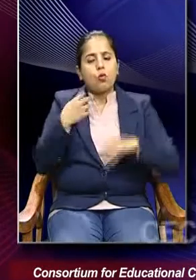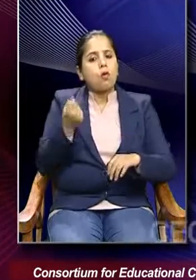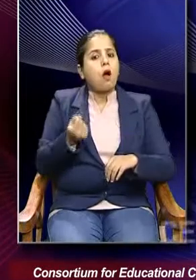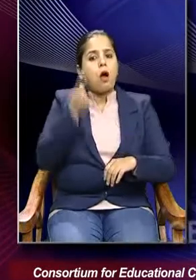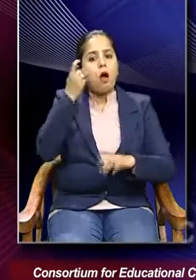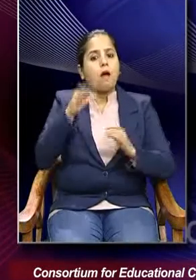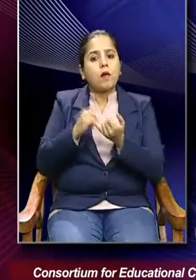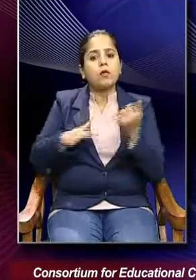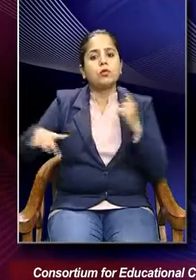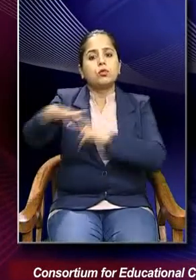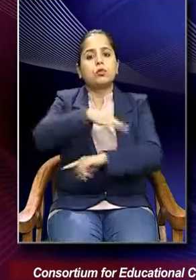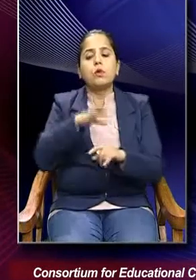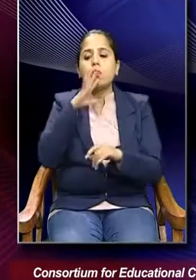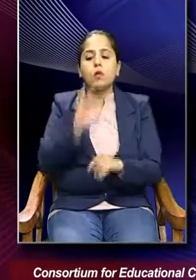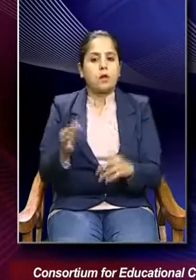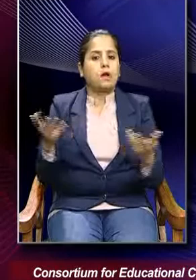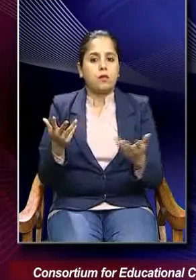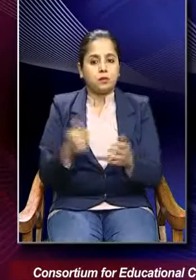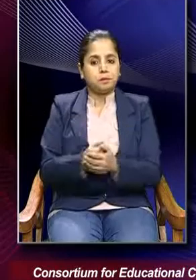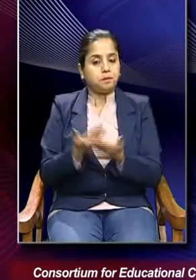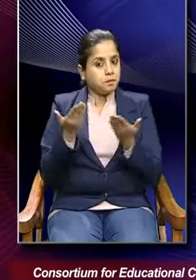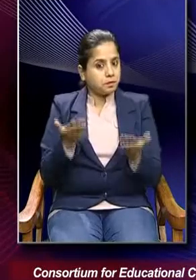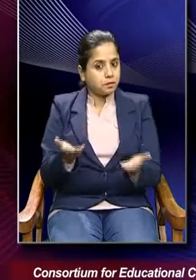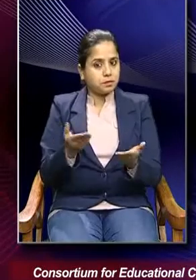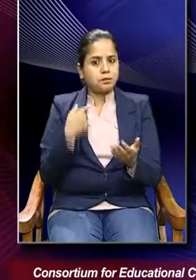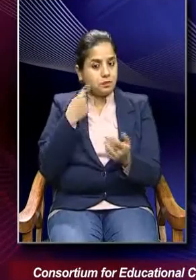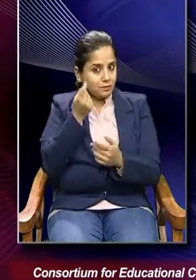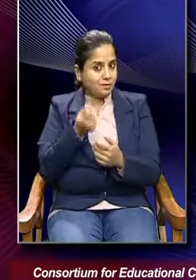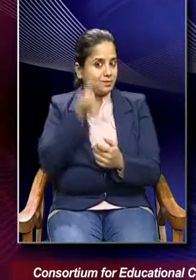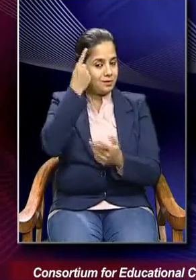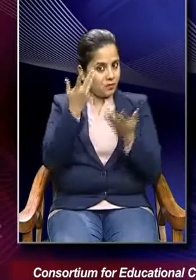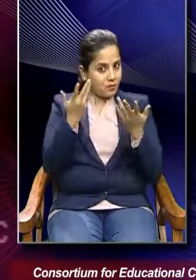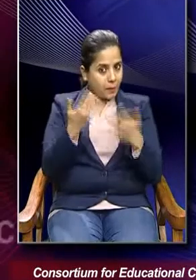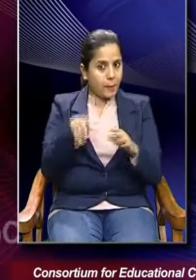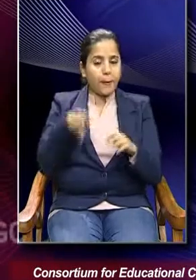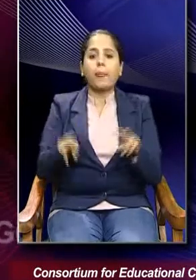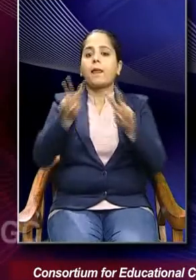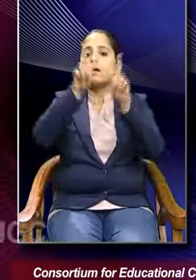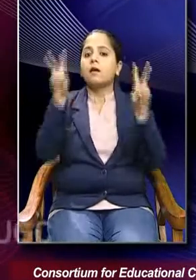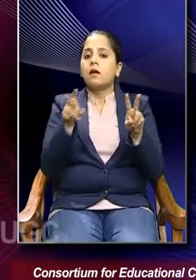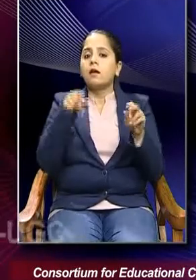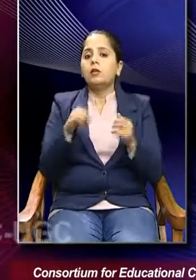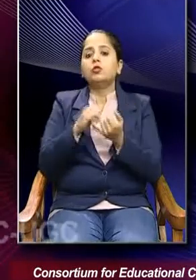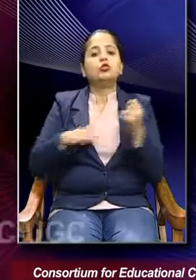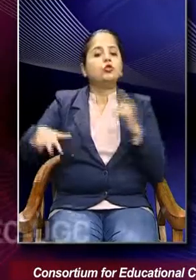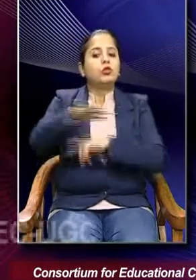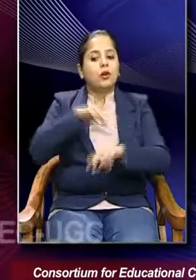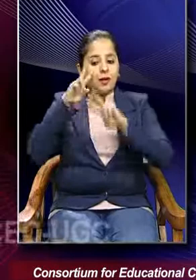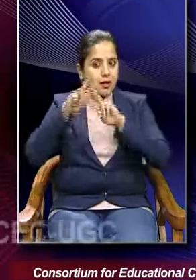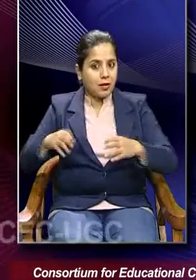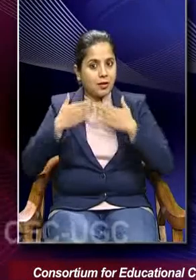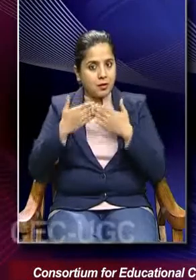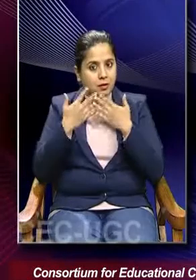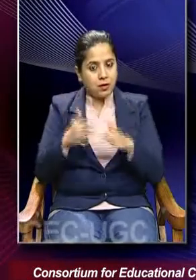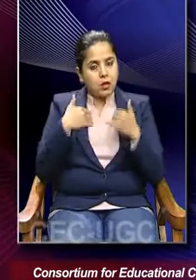understanding of the social reality. So this, by understanding the subject matter of sociology, we will